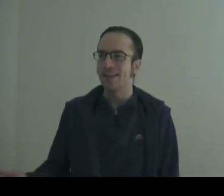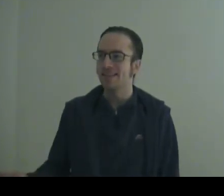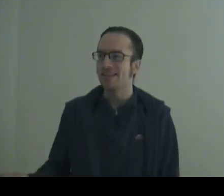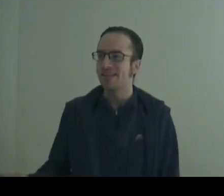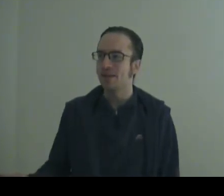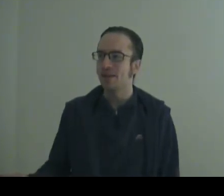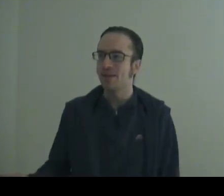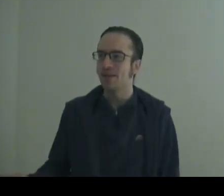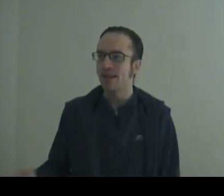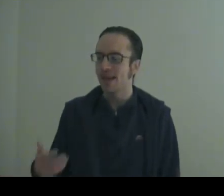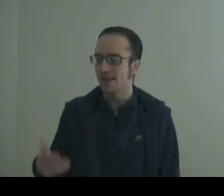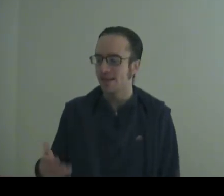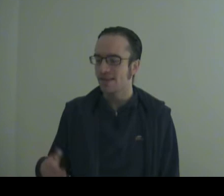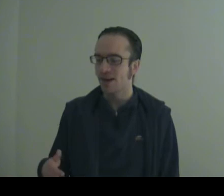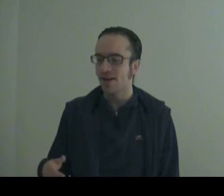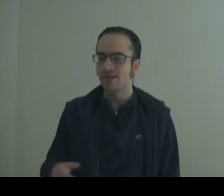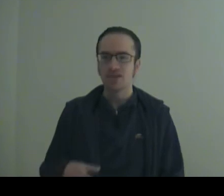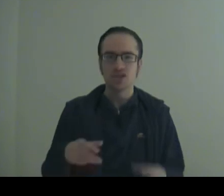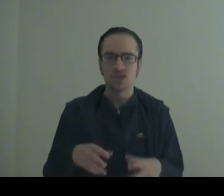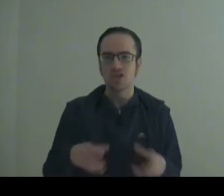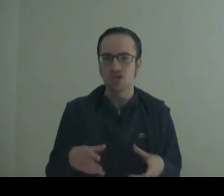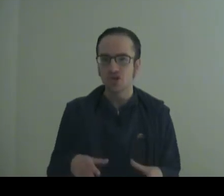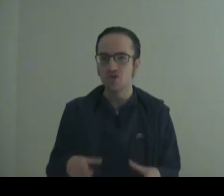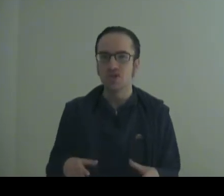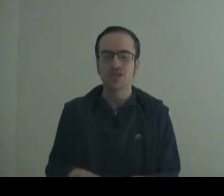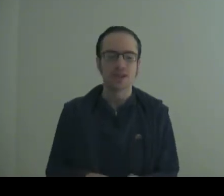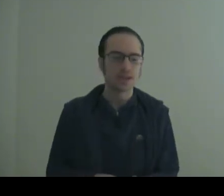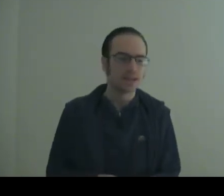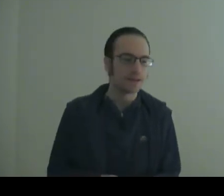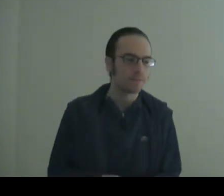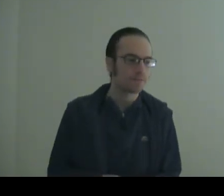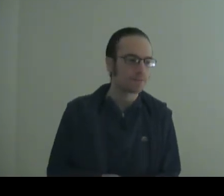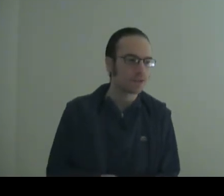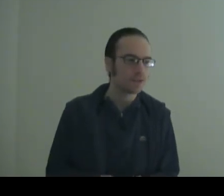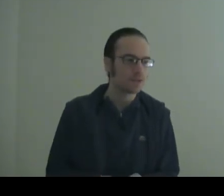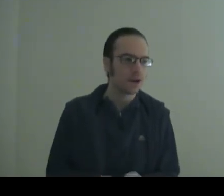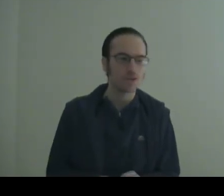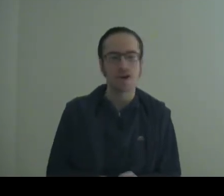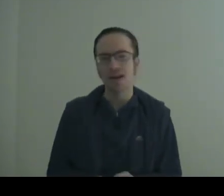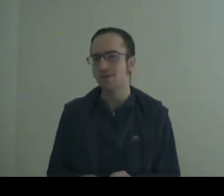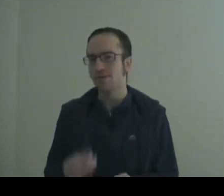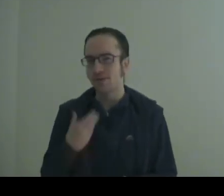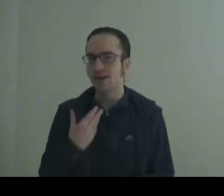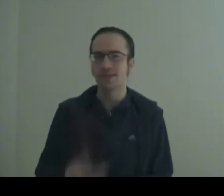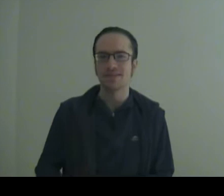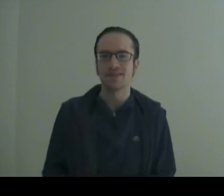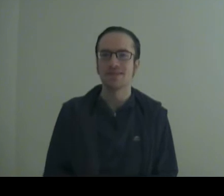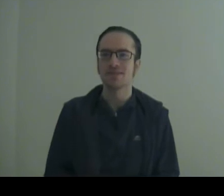is, you know, that gun just shoots the other guard. I do find it